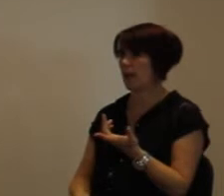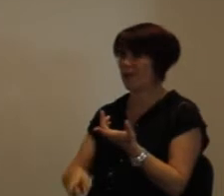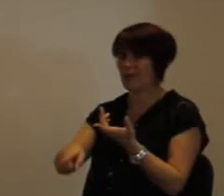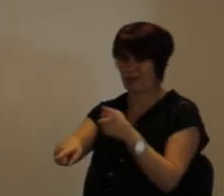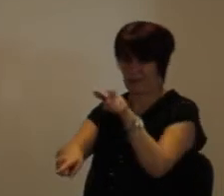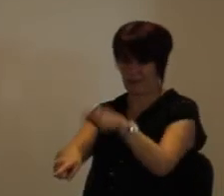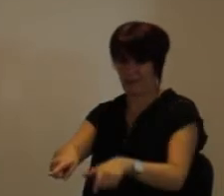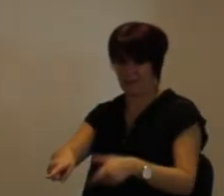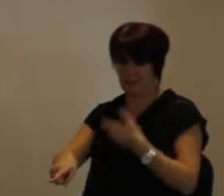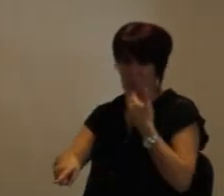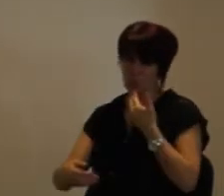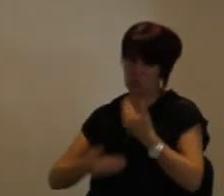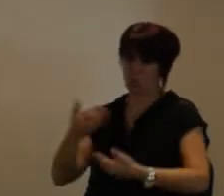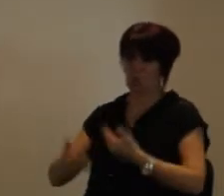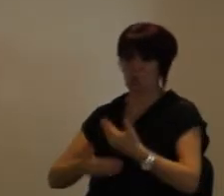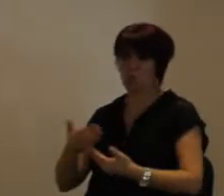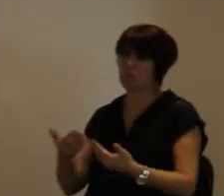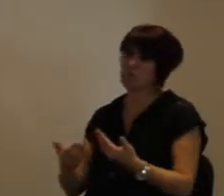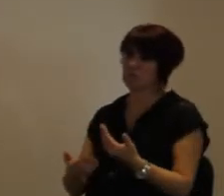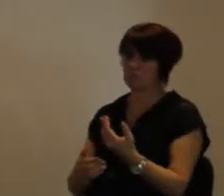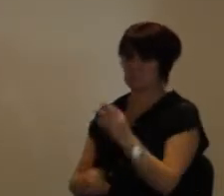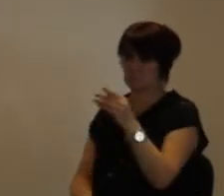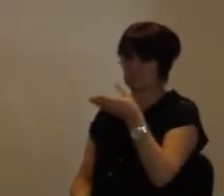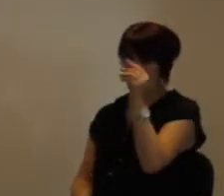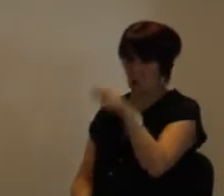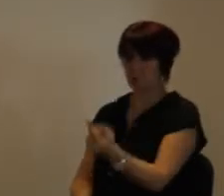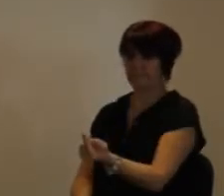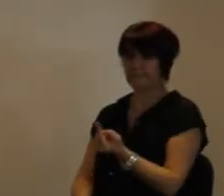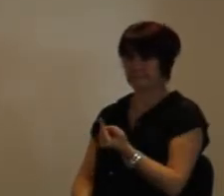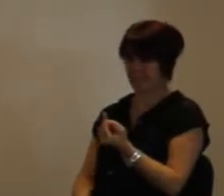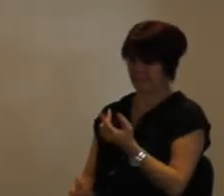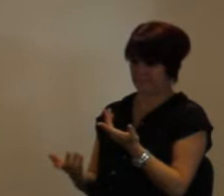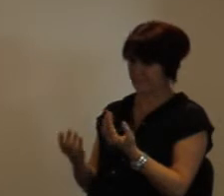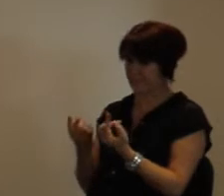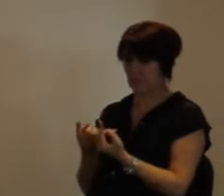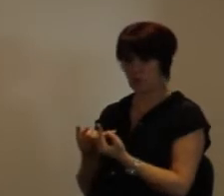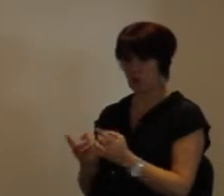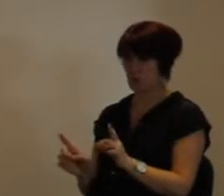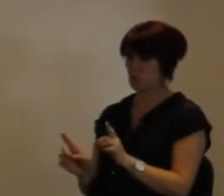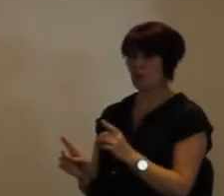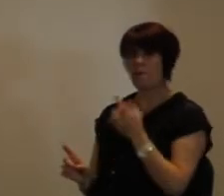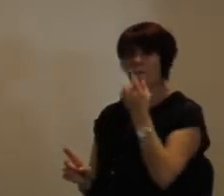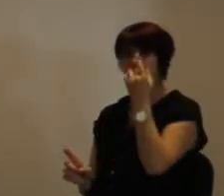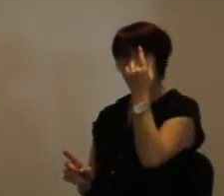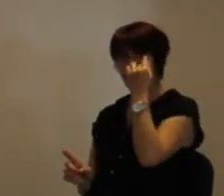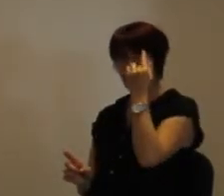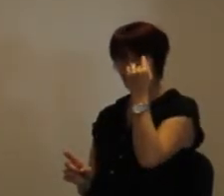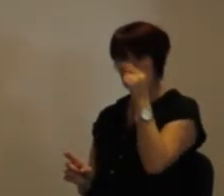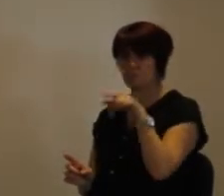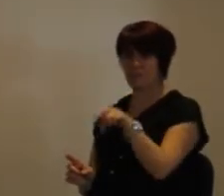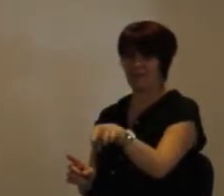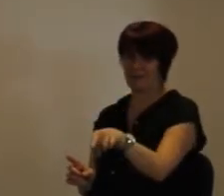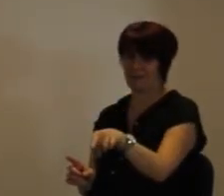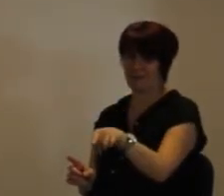is accustomed to already. If a learner comes to you with a particular issue, it's quite possible that they have had to deal with